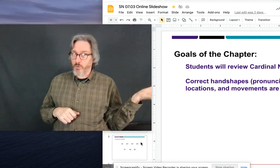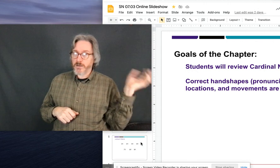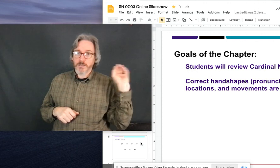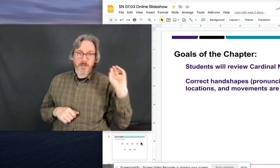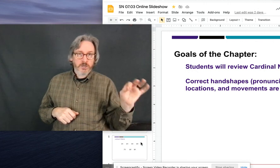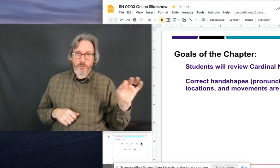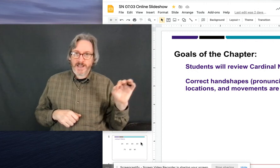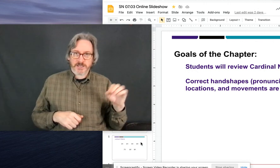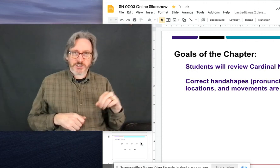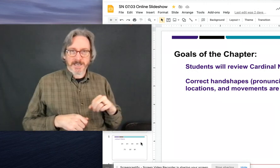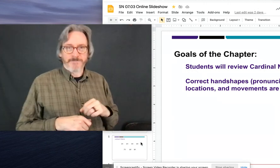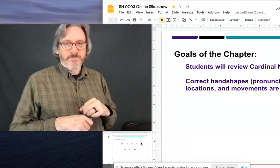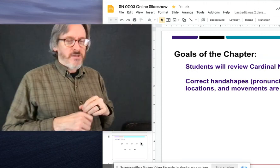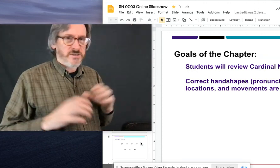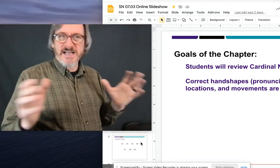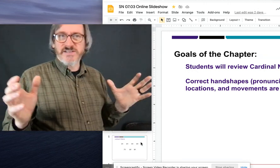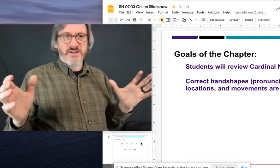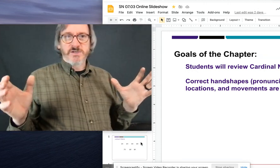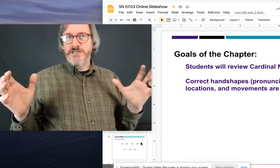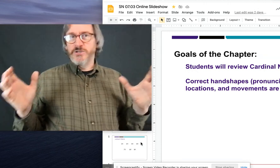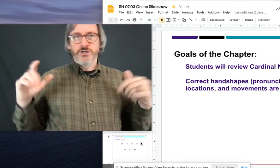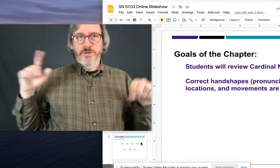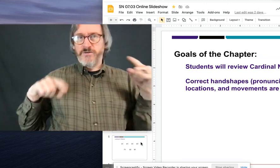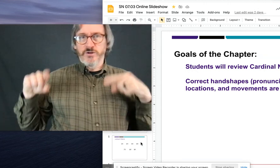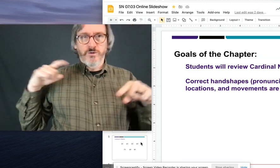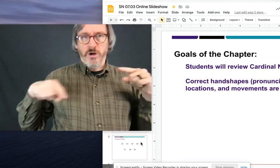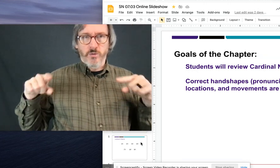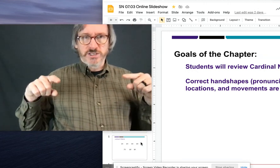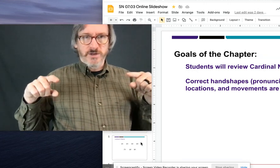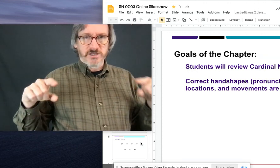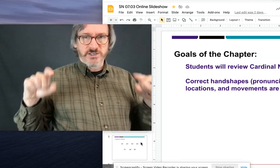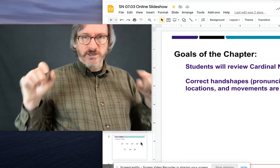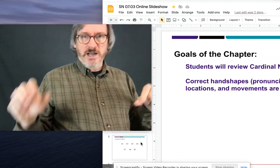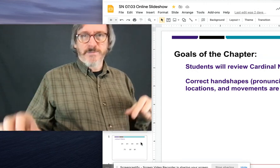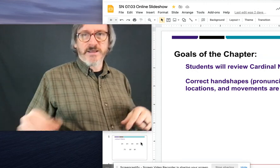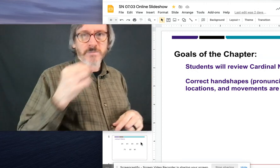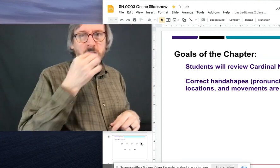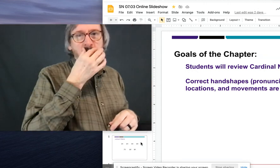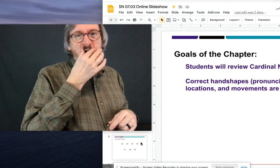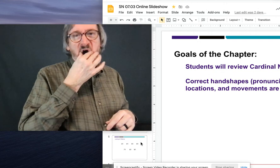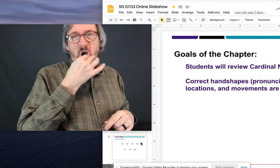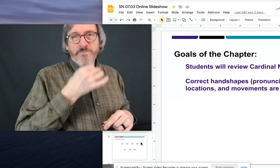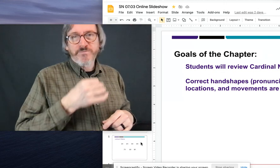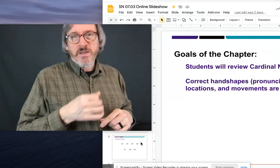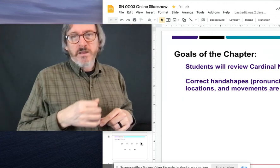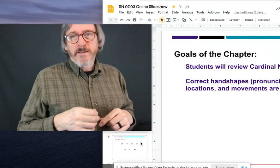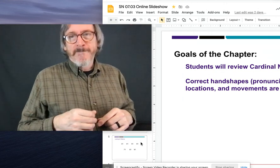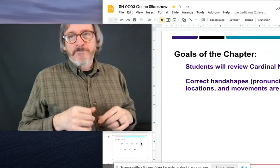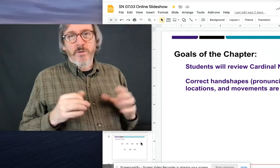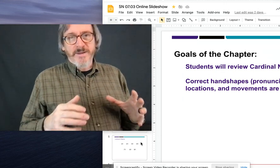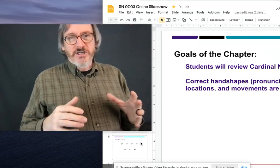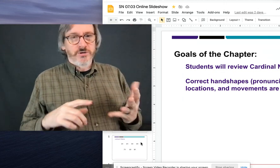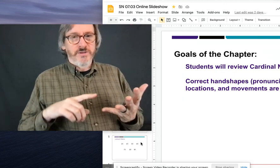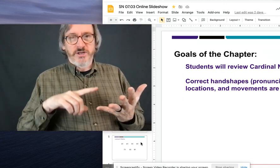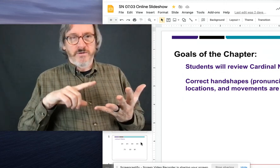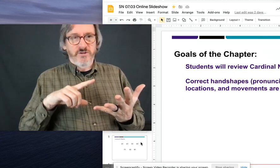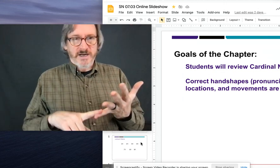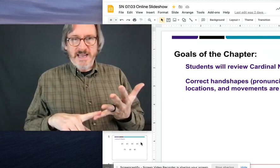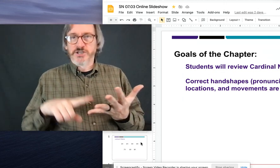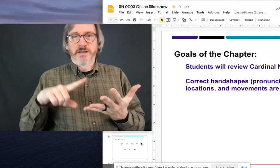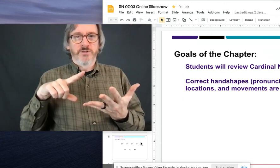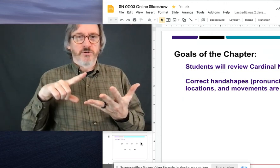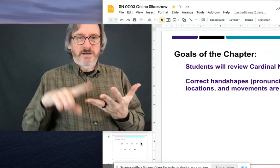ASL 1. Go back and check it. There's lots of videos on YouTube if you want to watch someone else do it and copy them. We want to make sure that you have the